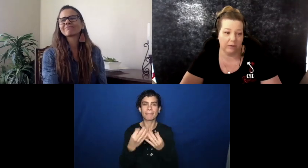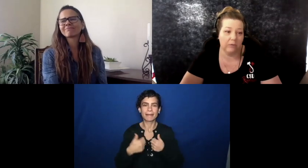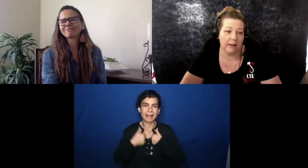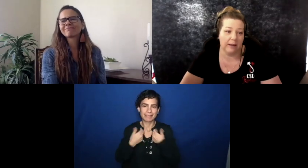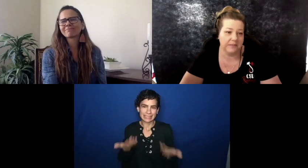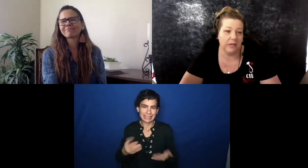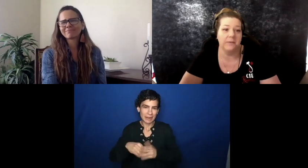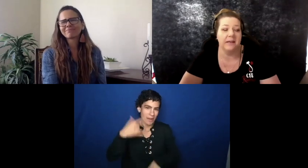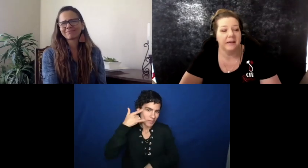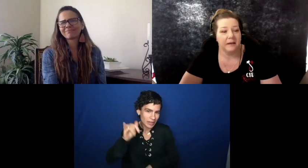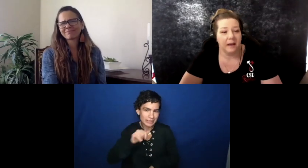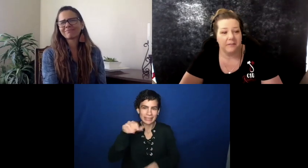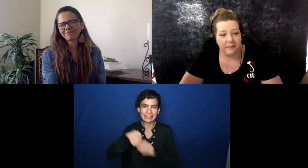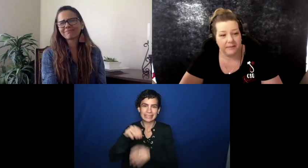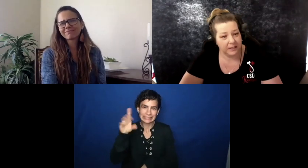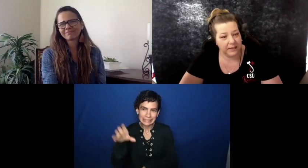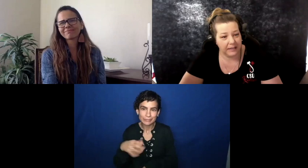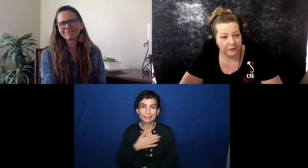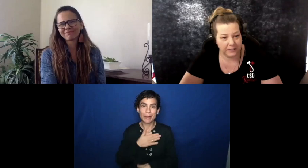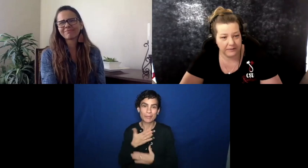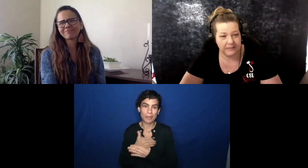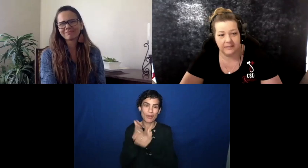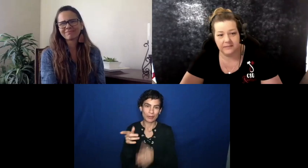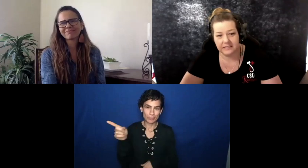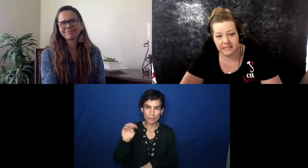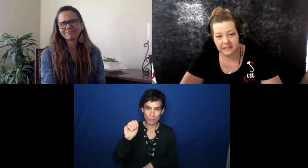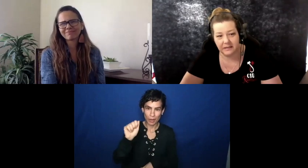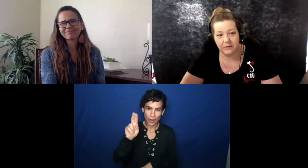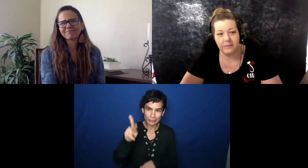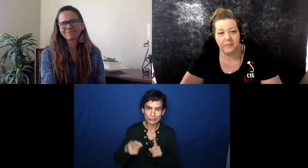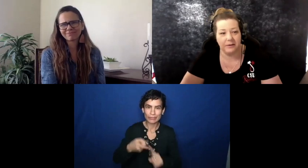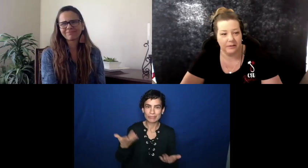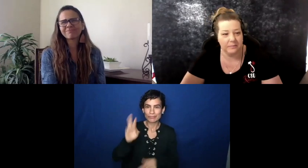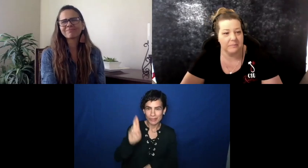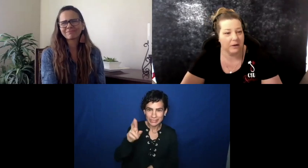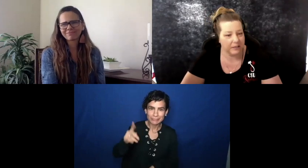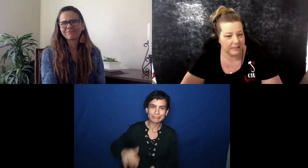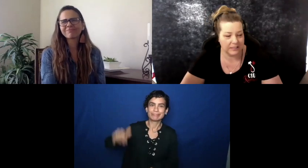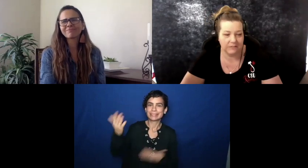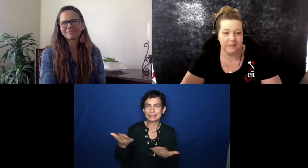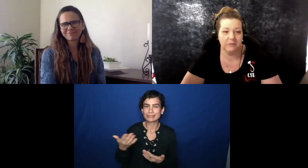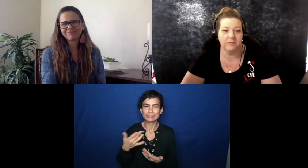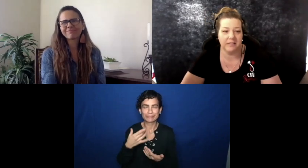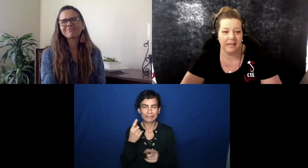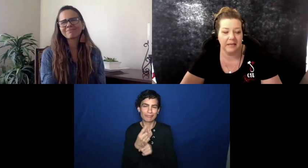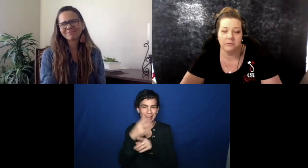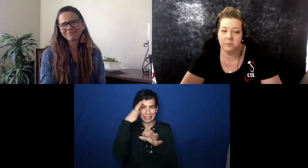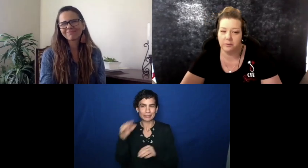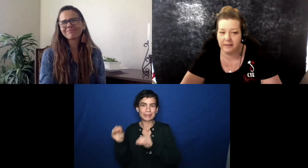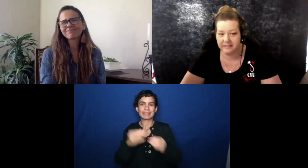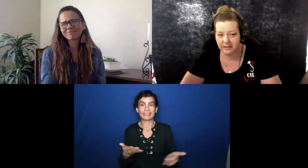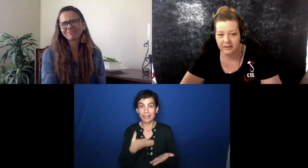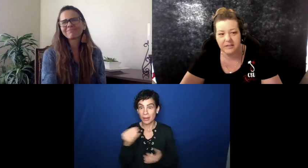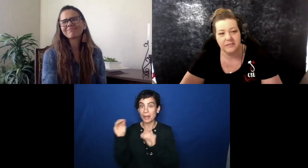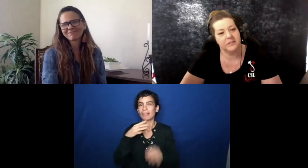they were around. So our family lives here in California instead of DC. So my partner, Mark, is actually from here in Riverside and was born and